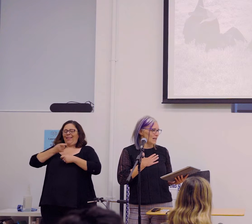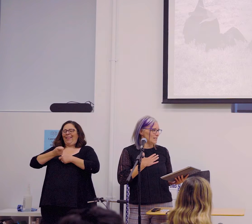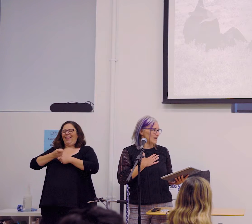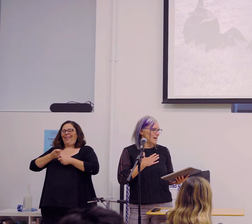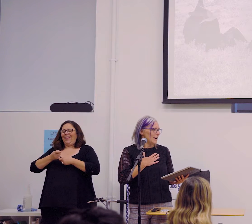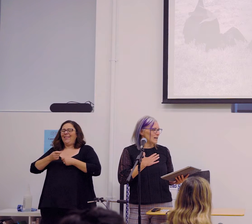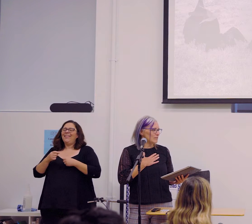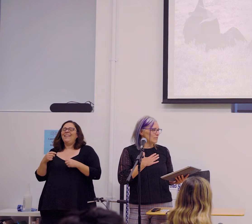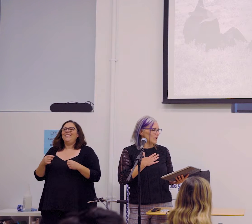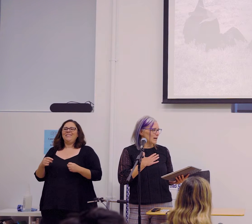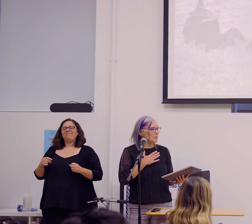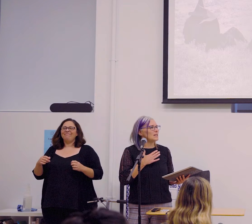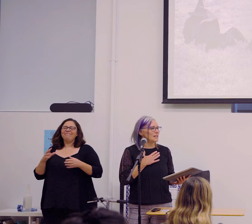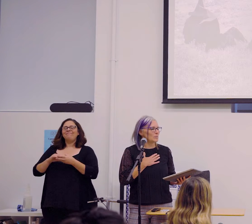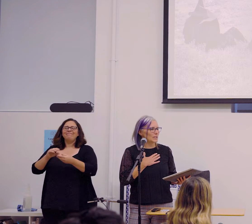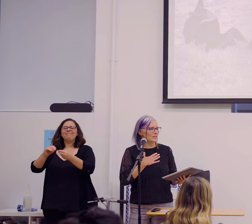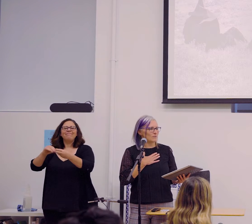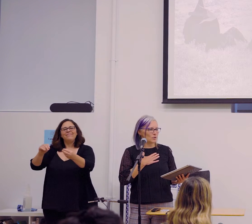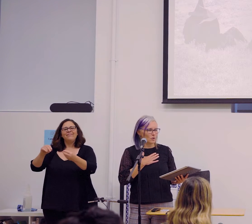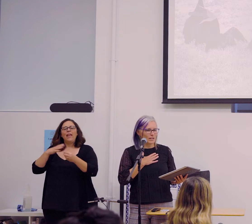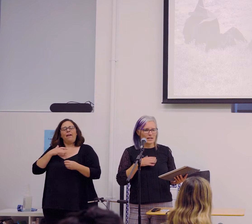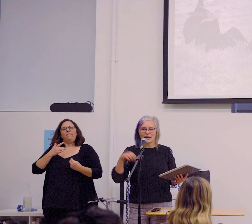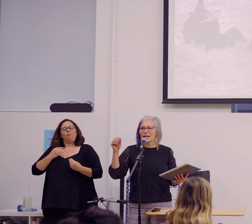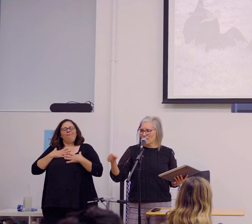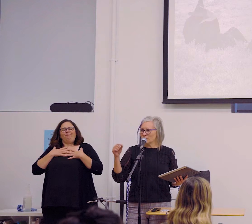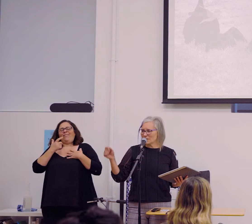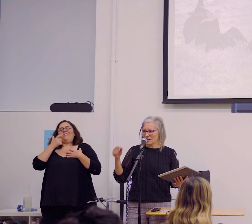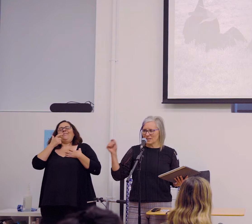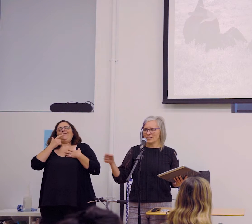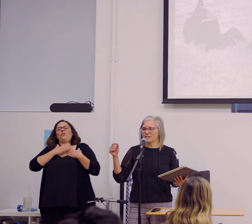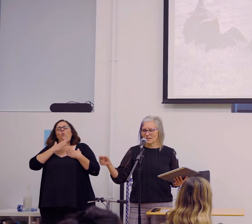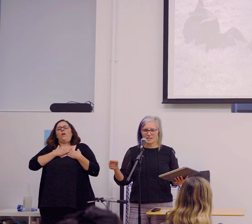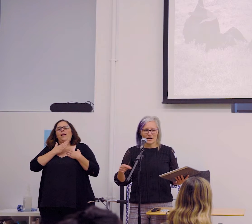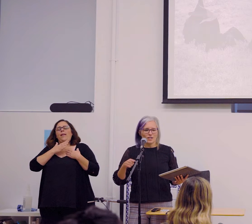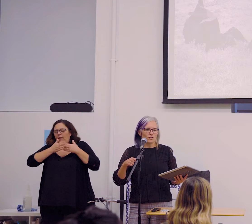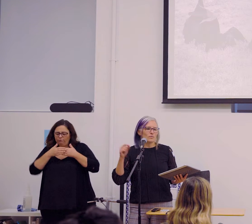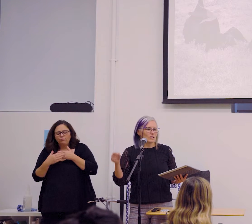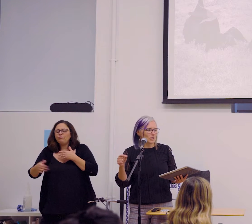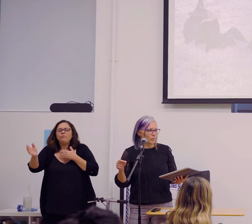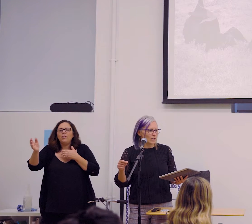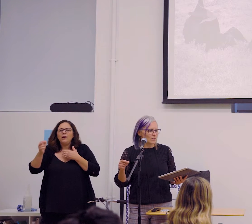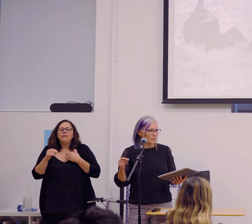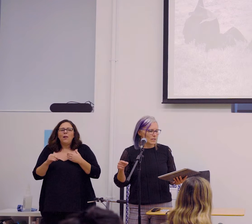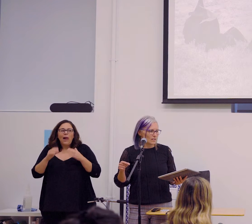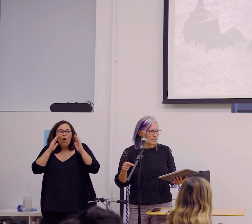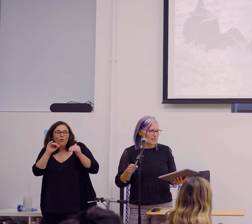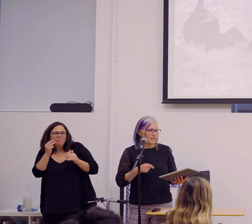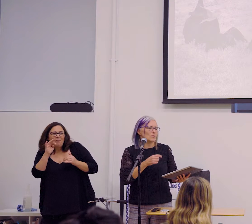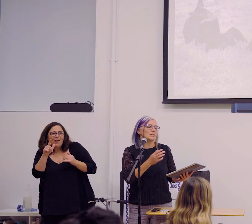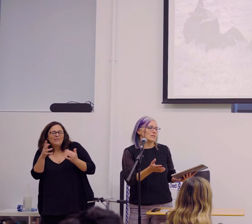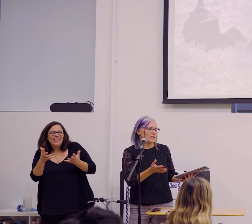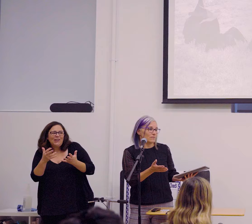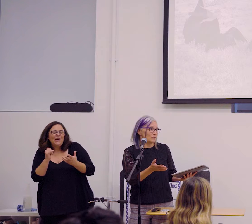that state of being in a place of joy in everything that he does. So I was actually hoping he was going to be here